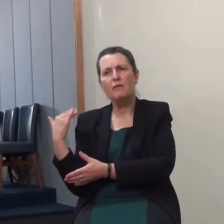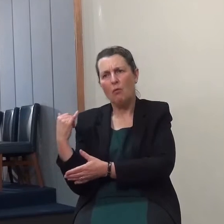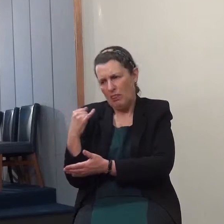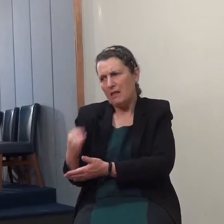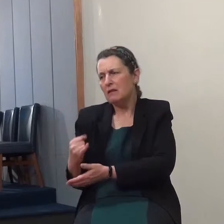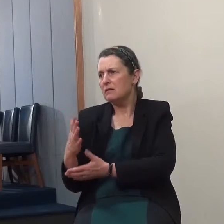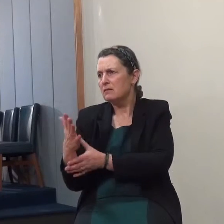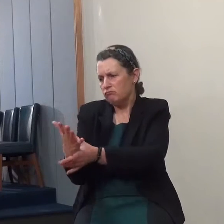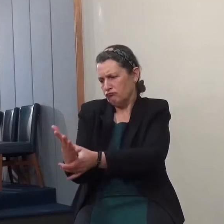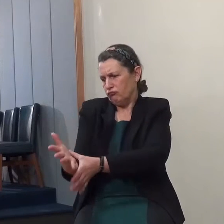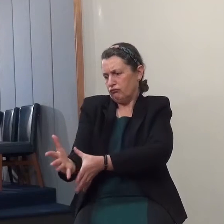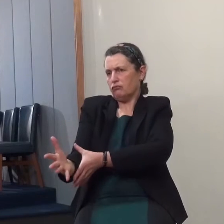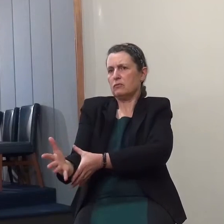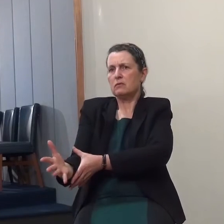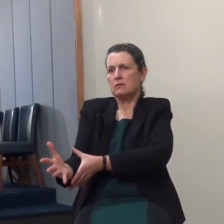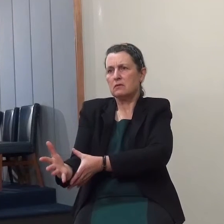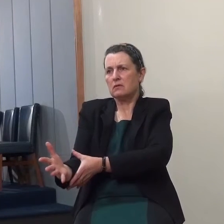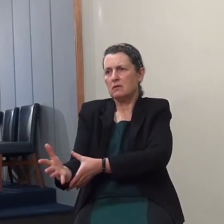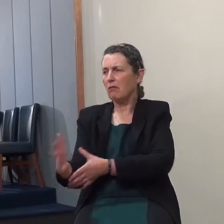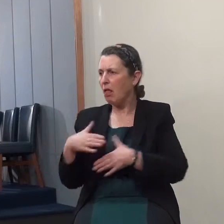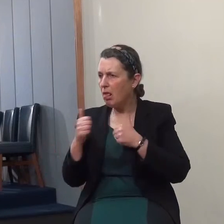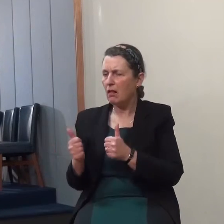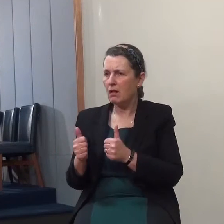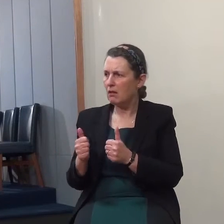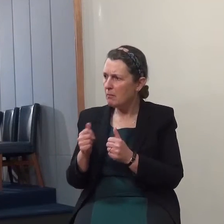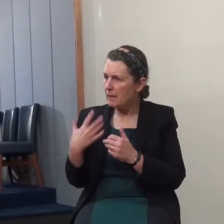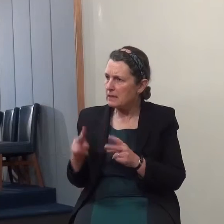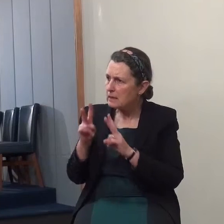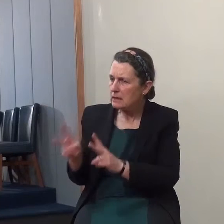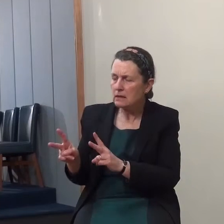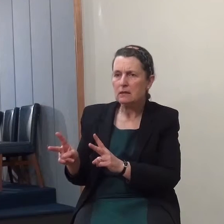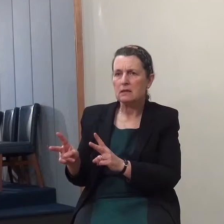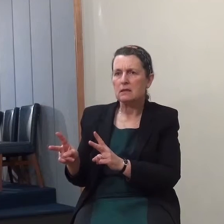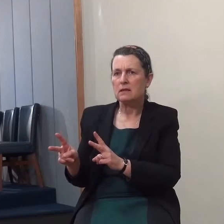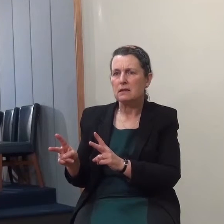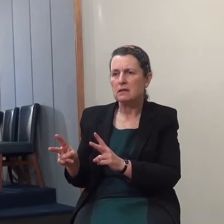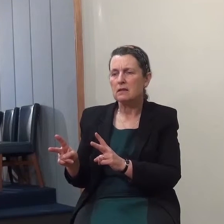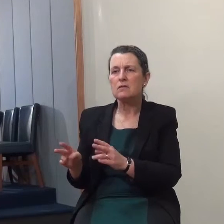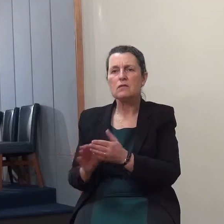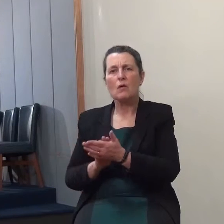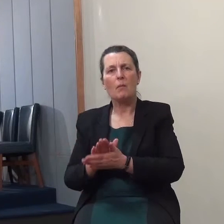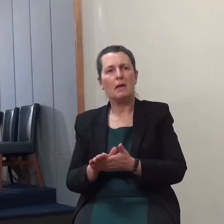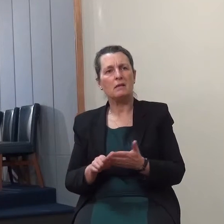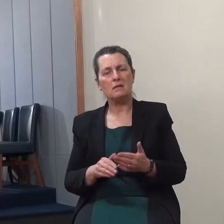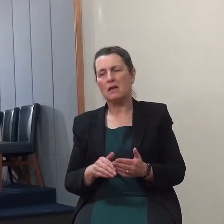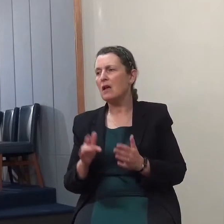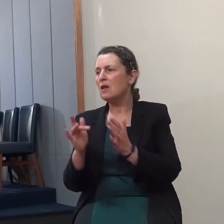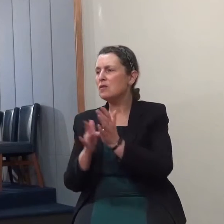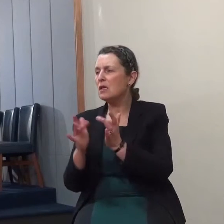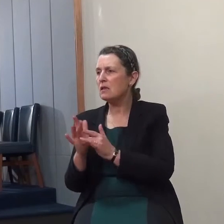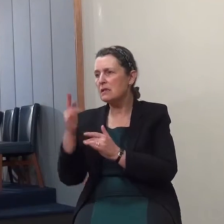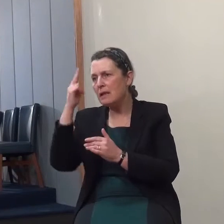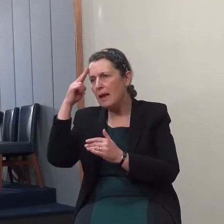among the people. And naturally, verse 24, his fame went throughout all Syria And they brought unto him